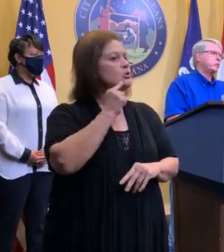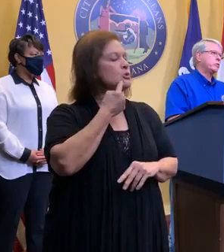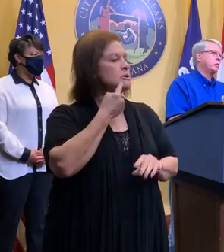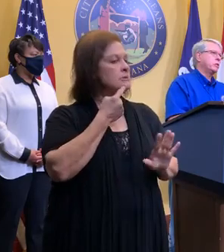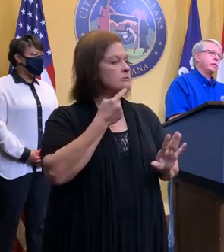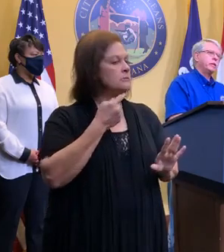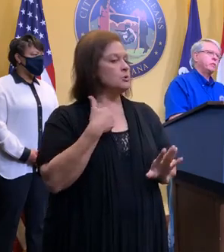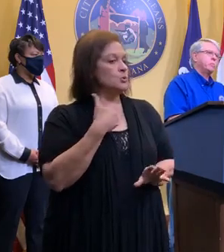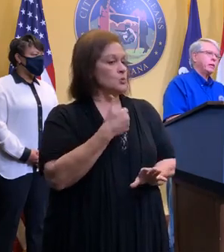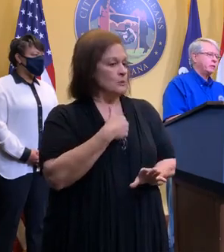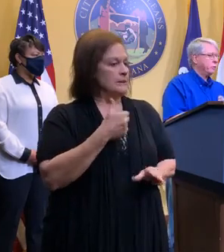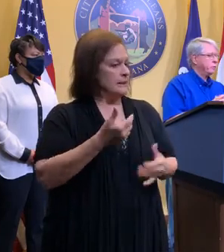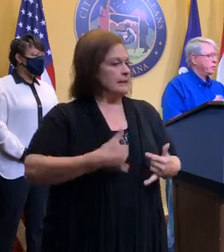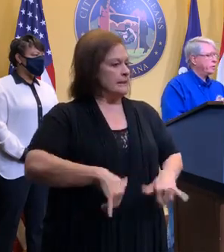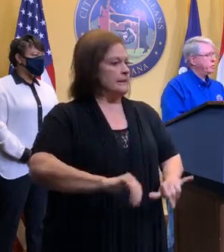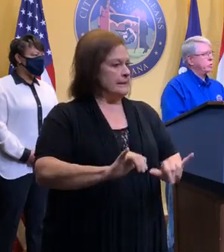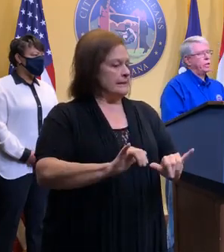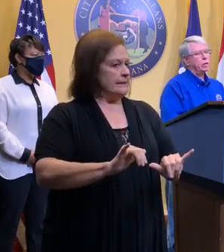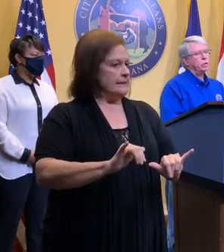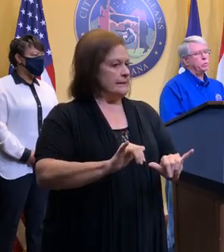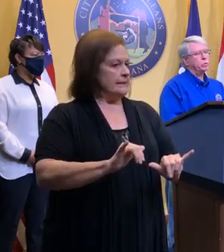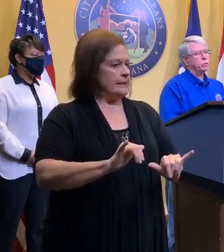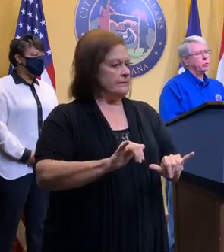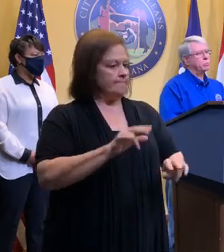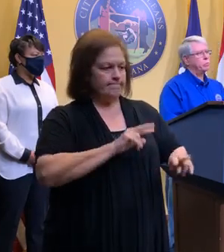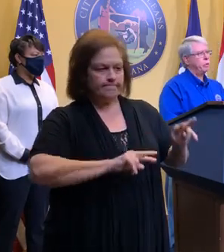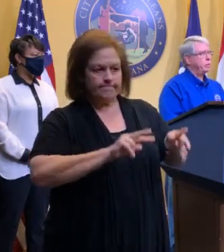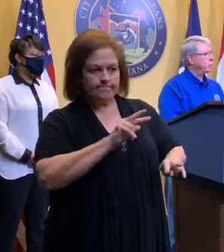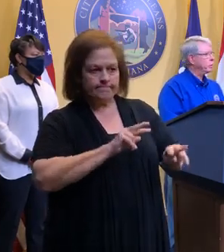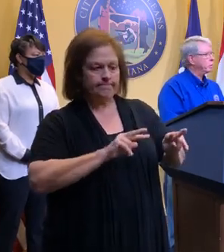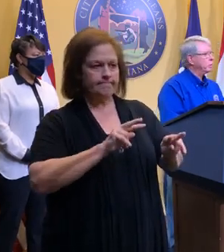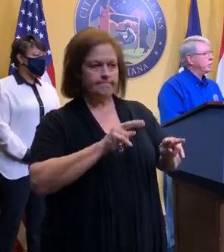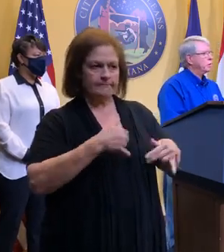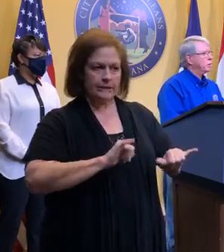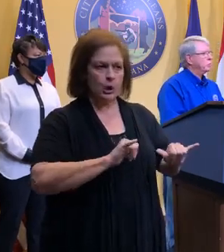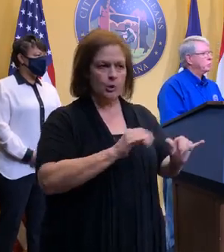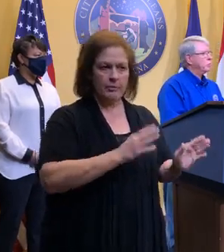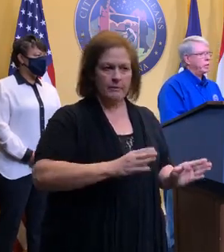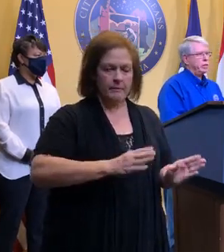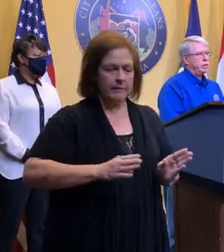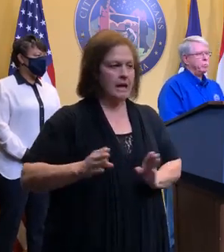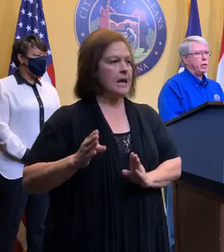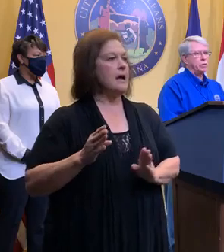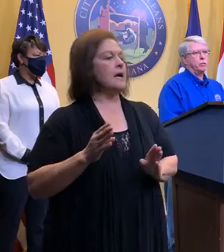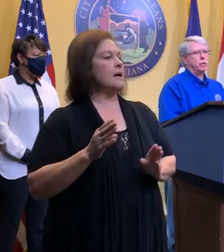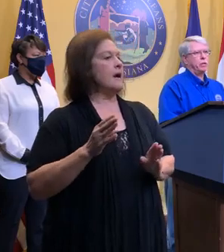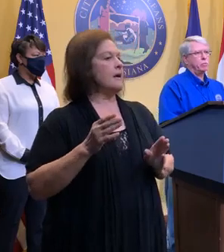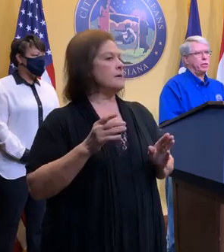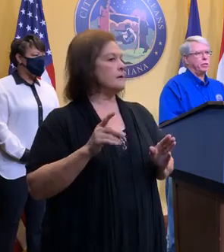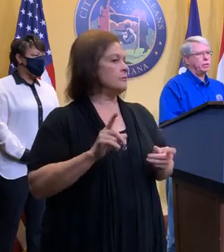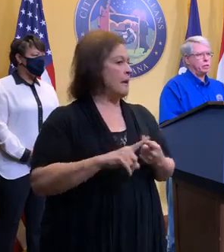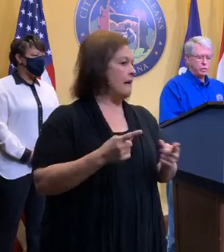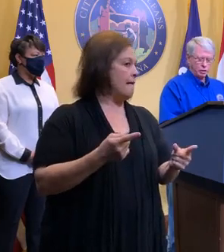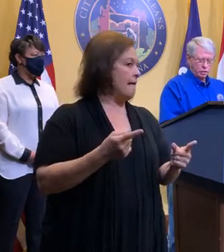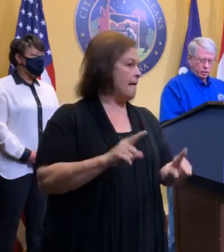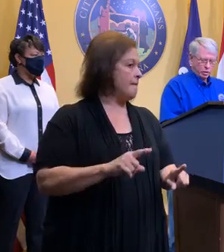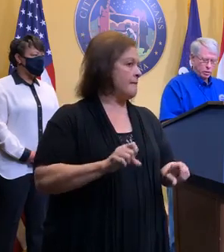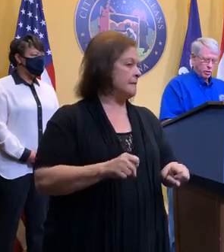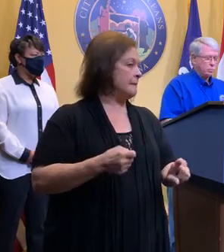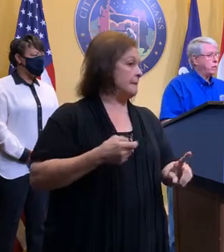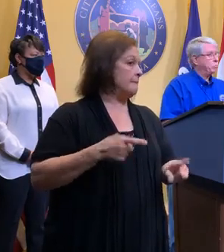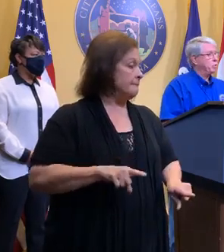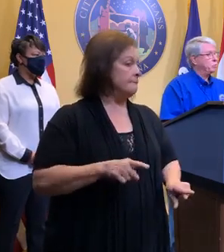are still in the monitoring phase, and we're still preparing for any of the impacts that might impact our